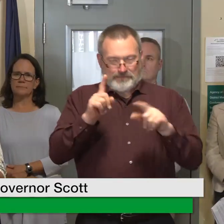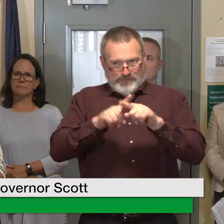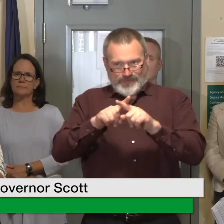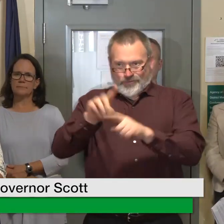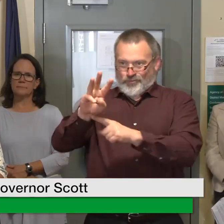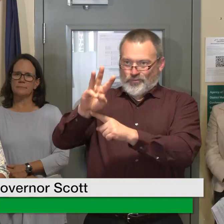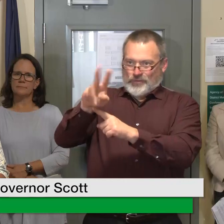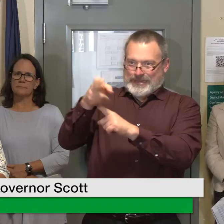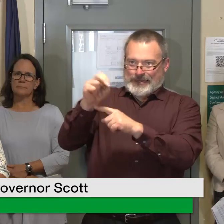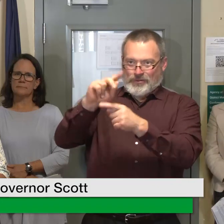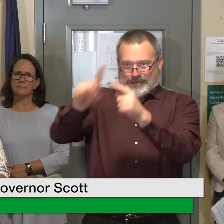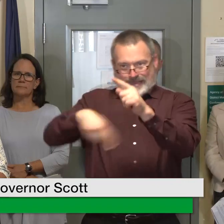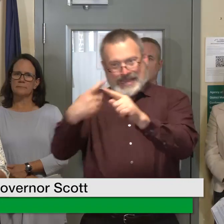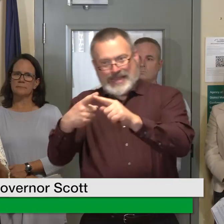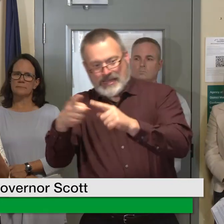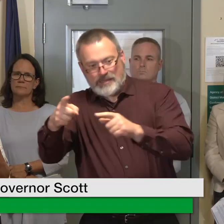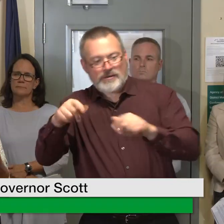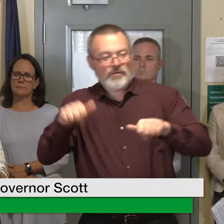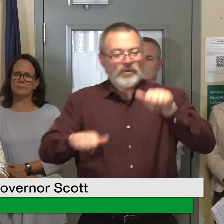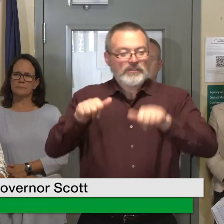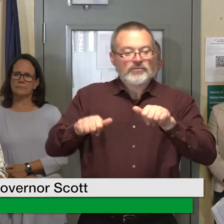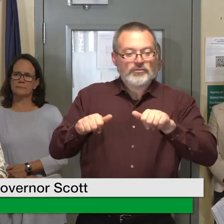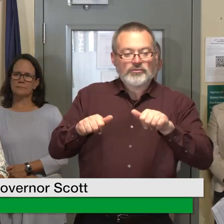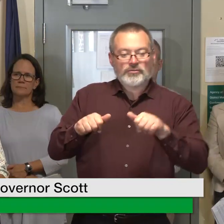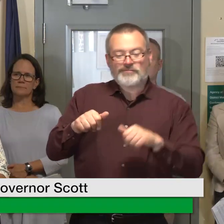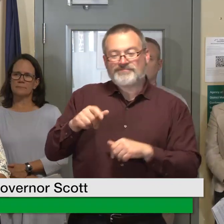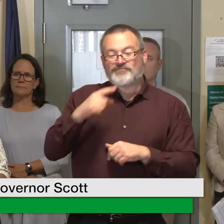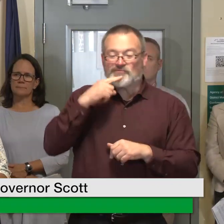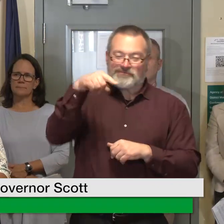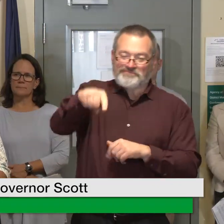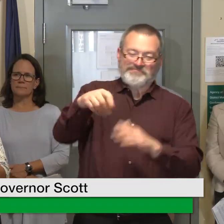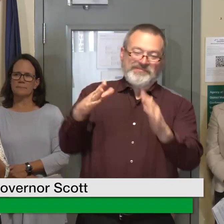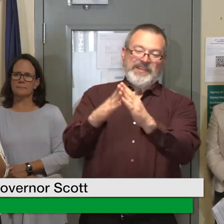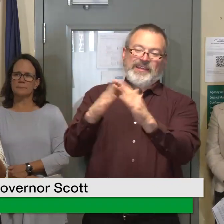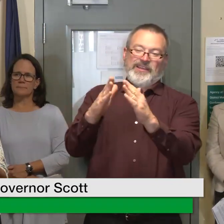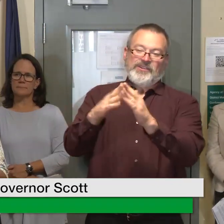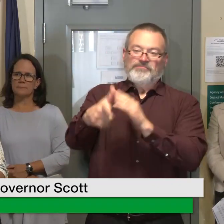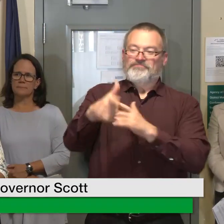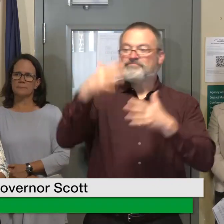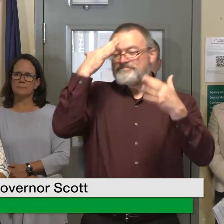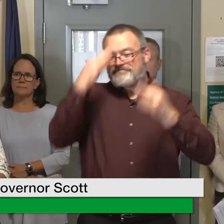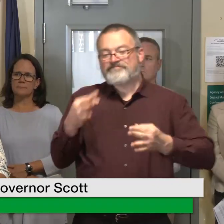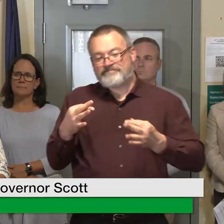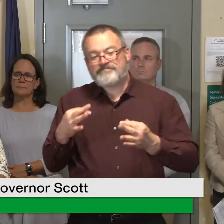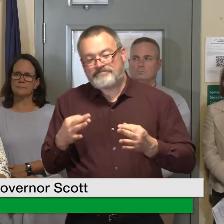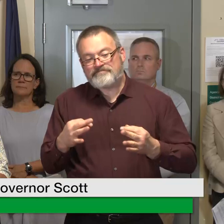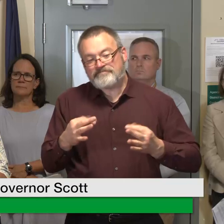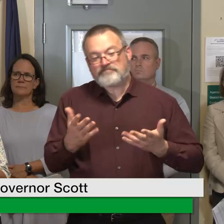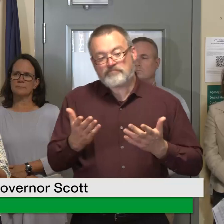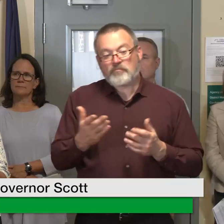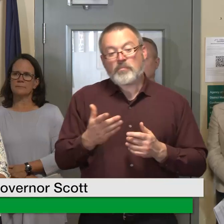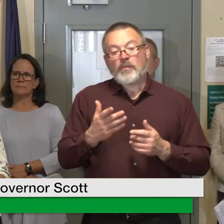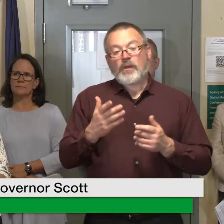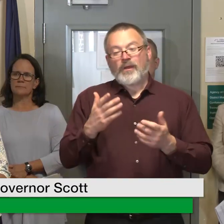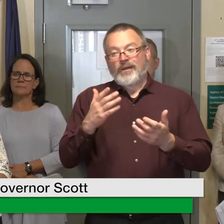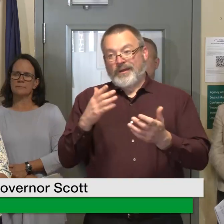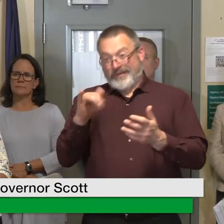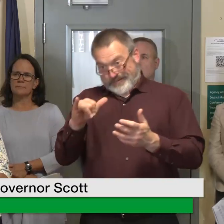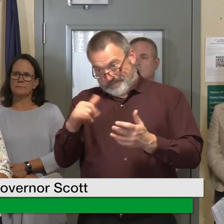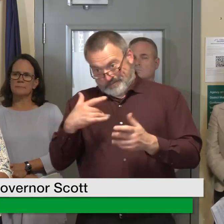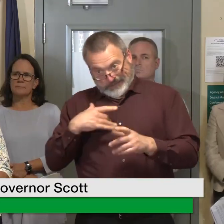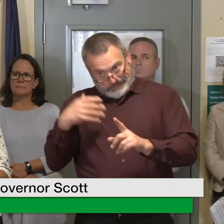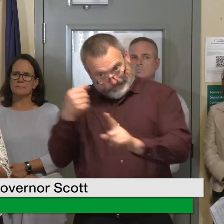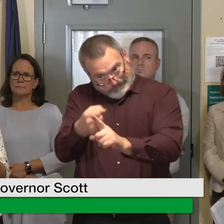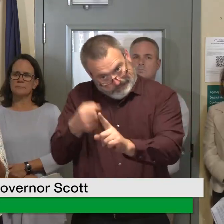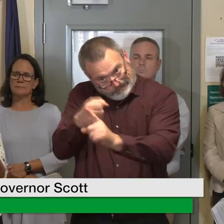will decide to grant the buyout. And they have to weigh a number of factors. How frequently was this property flooded? The severity of the